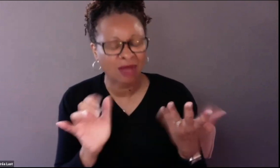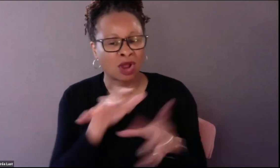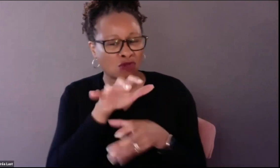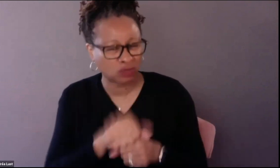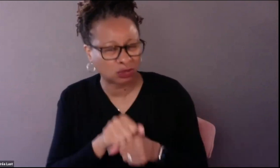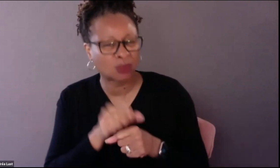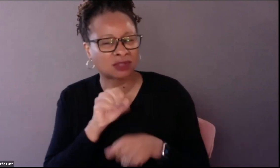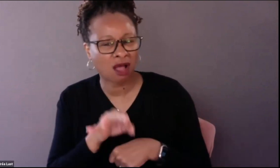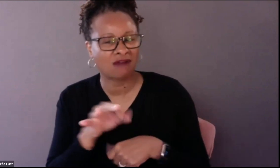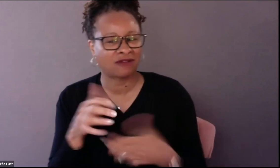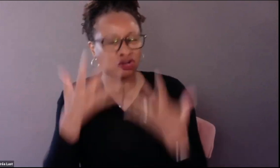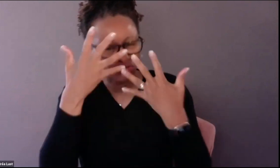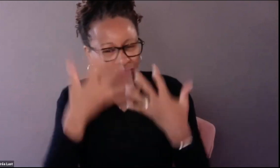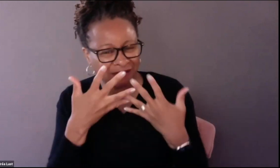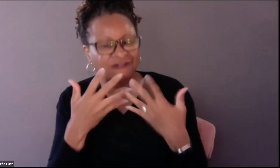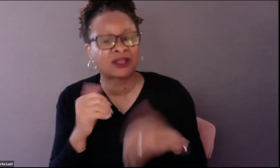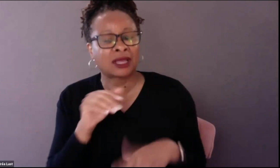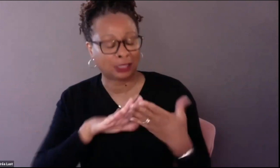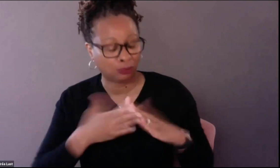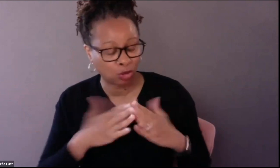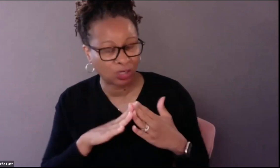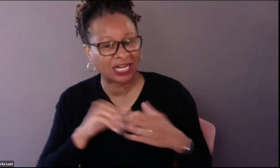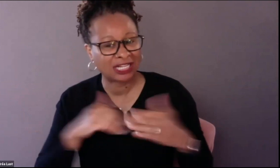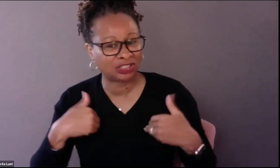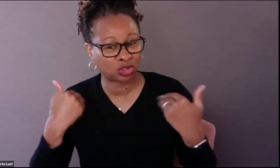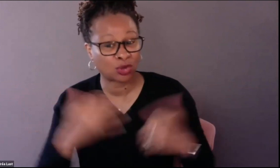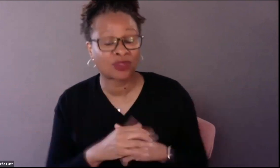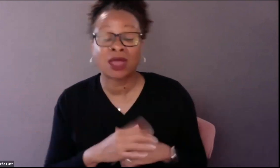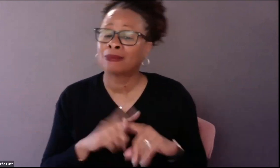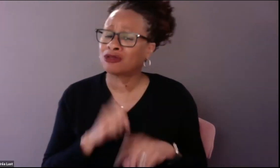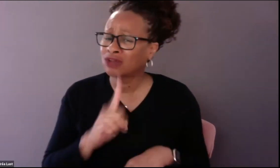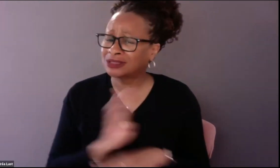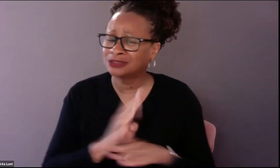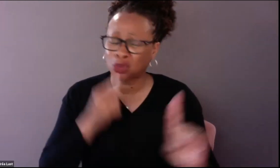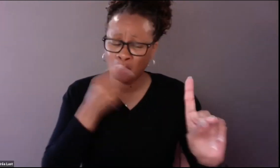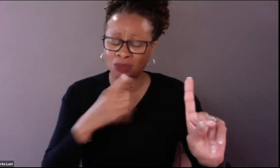with youth, but trying to find spaces for youth to both express themselves,